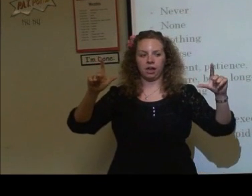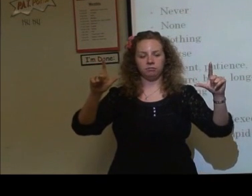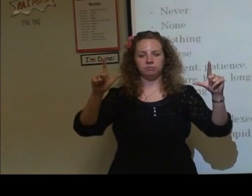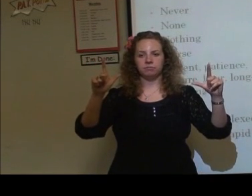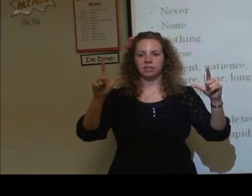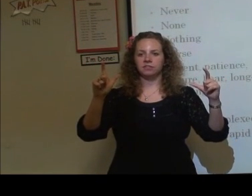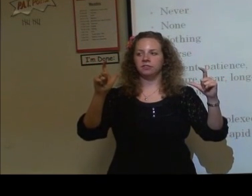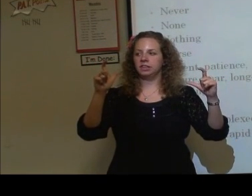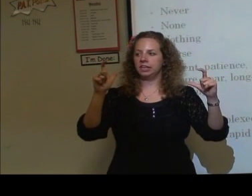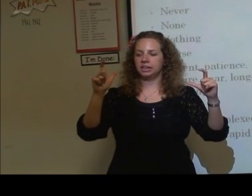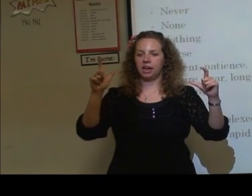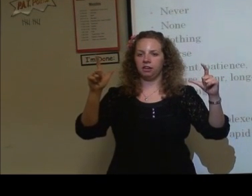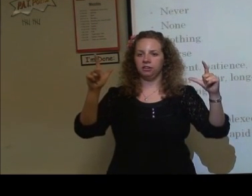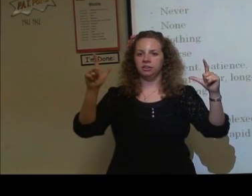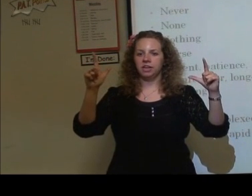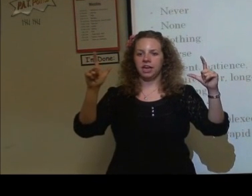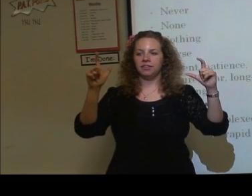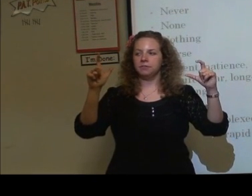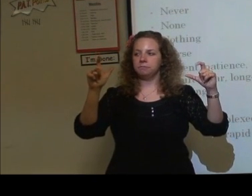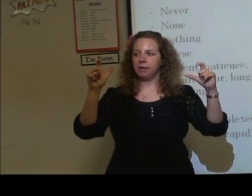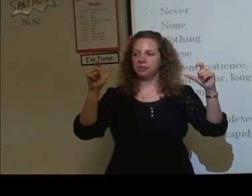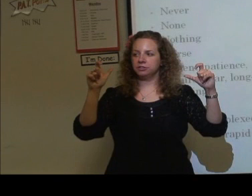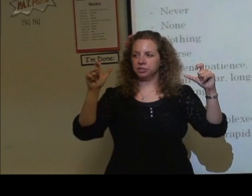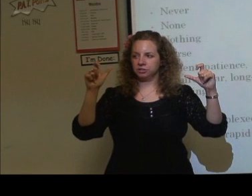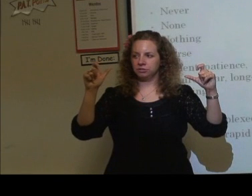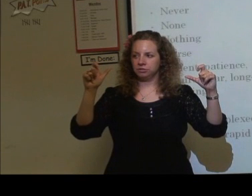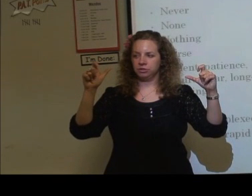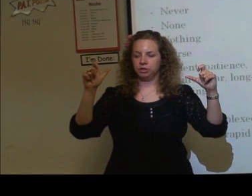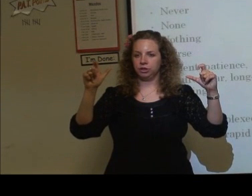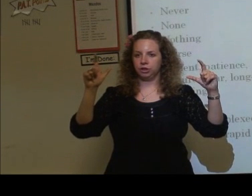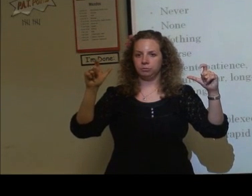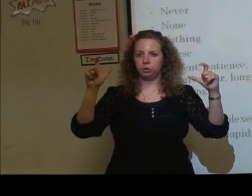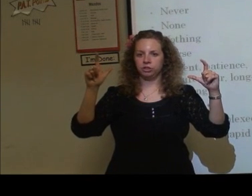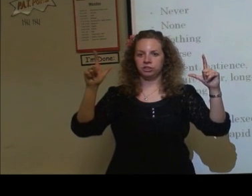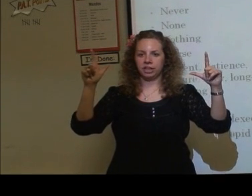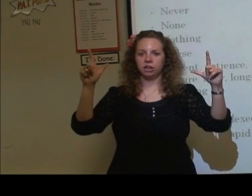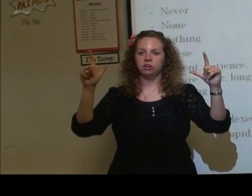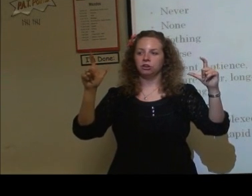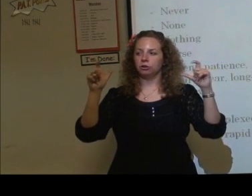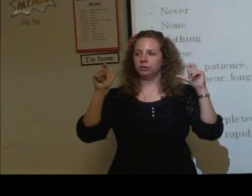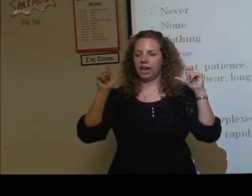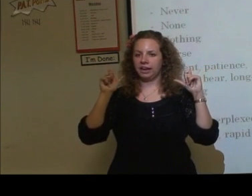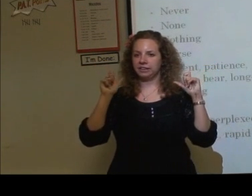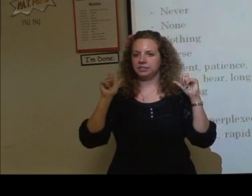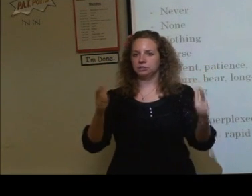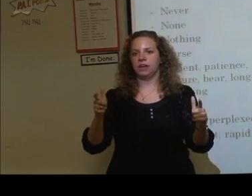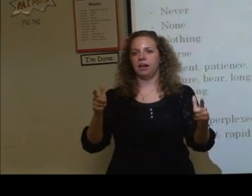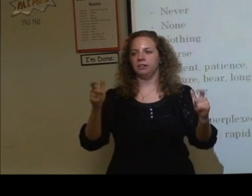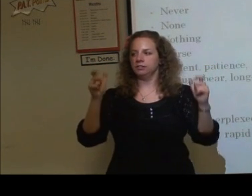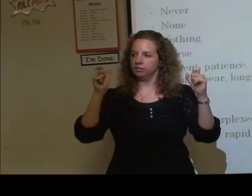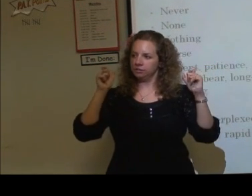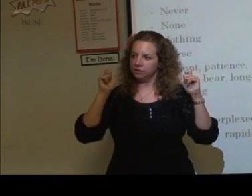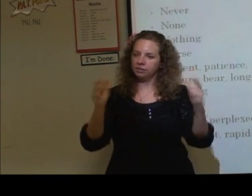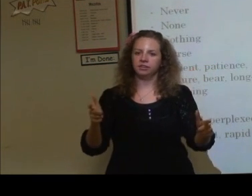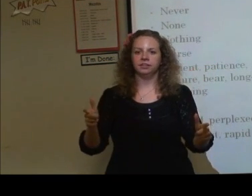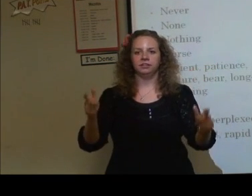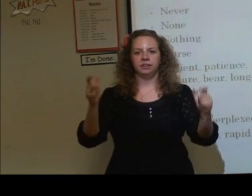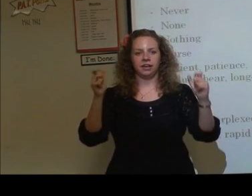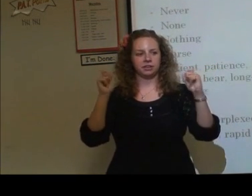L, think of it like an L, and then bend your pointer, like go to an X to an L. X